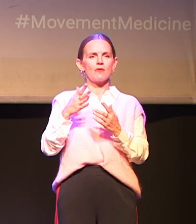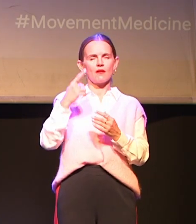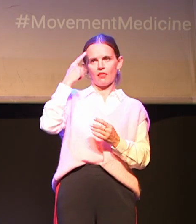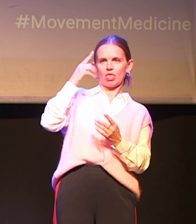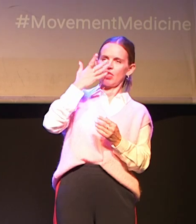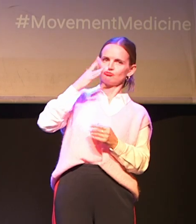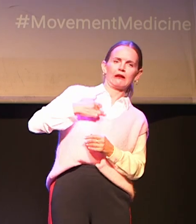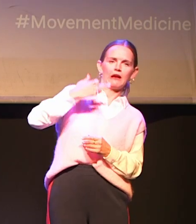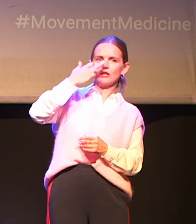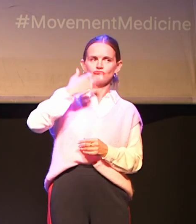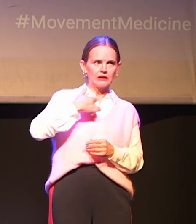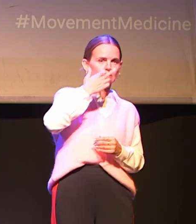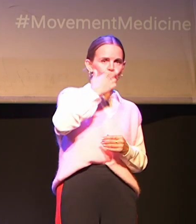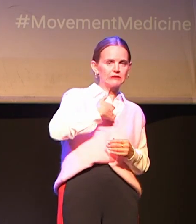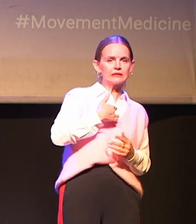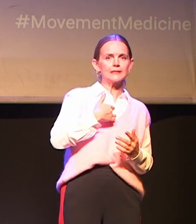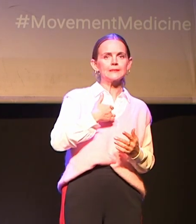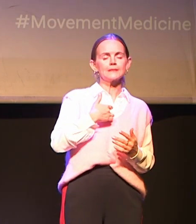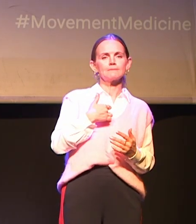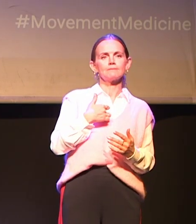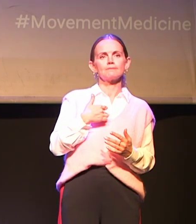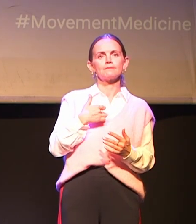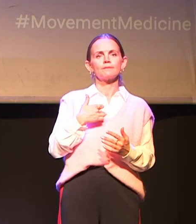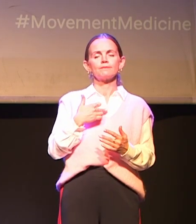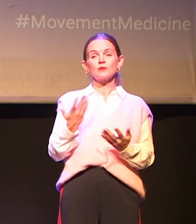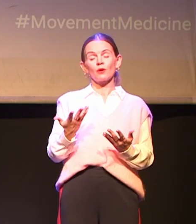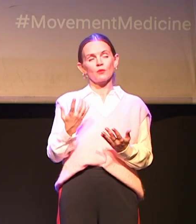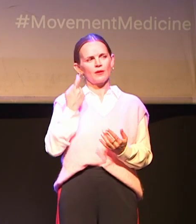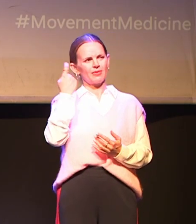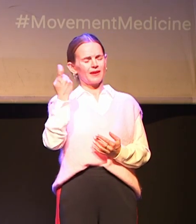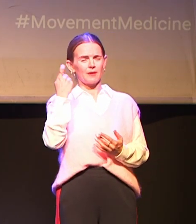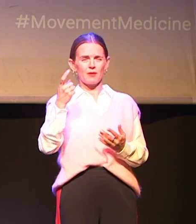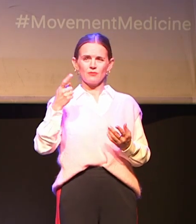just compounding complex crises,